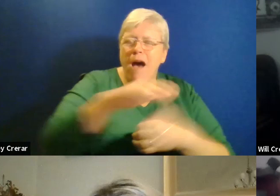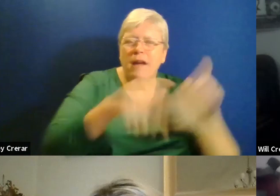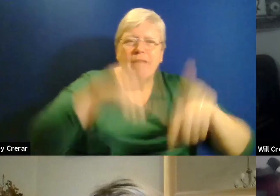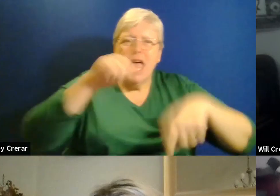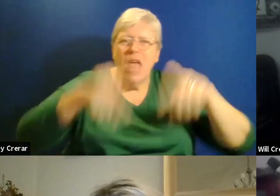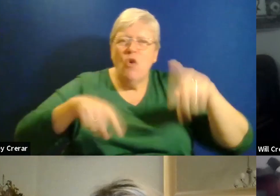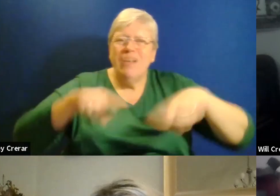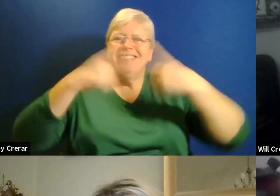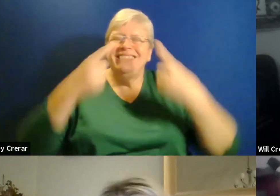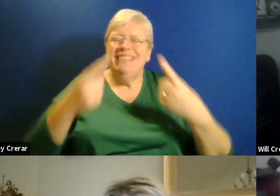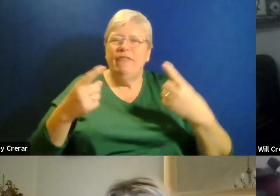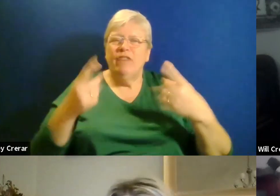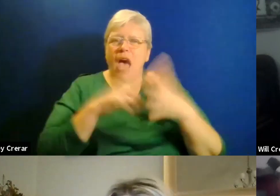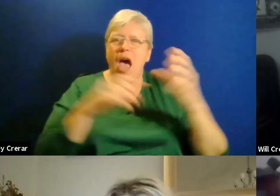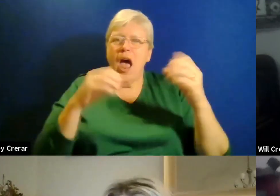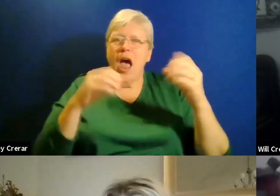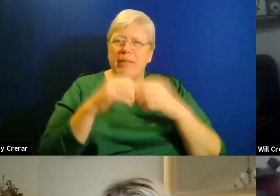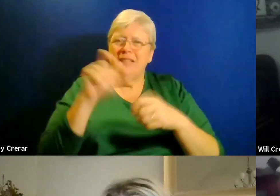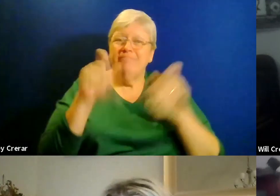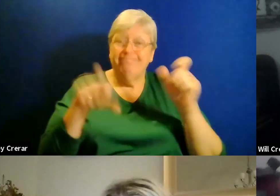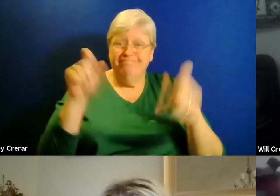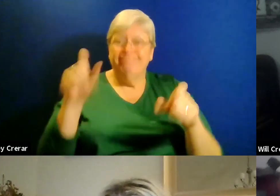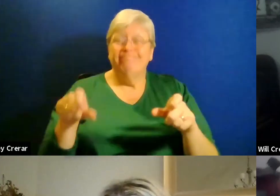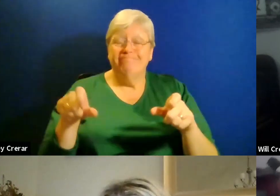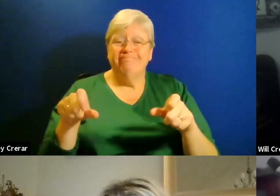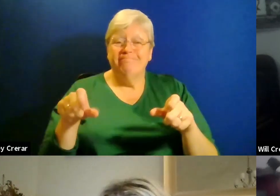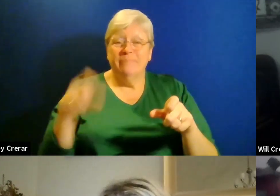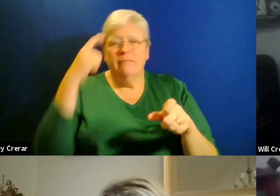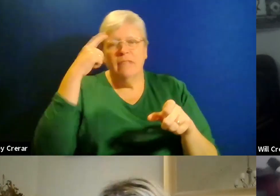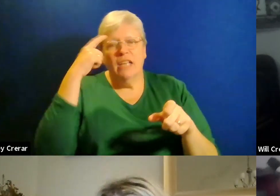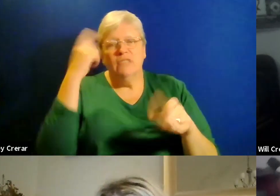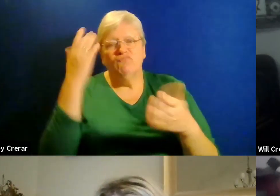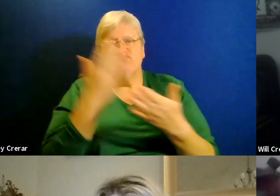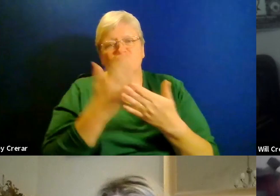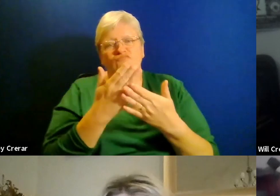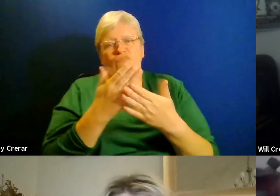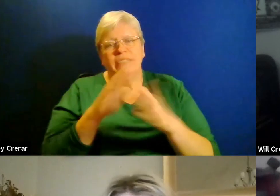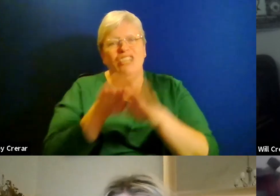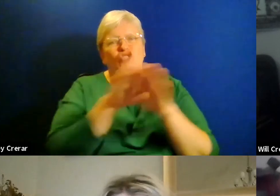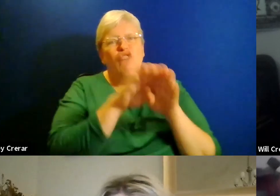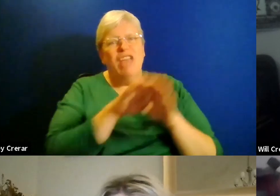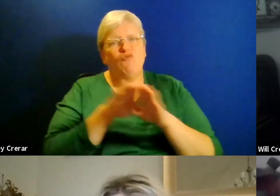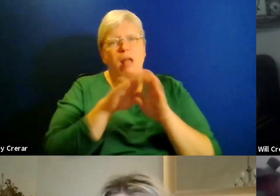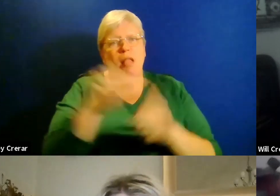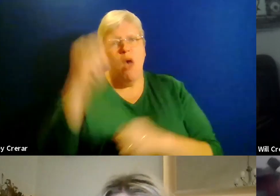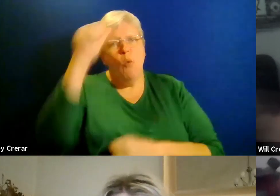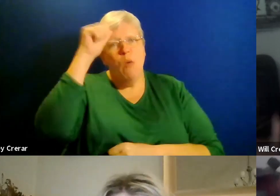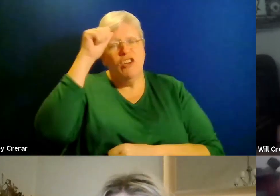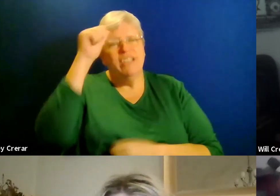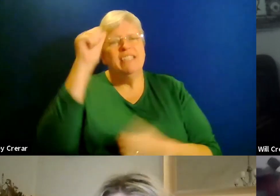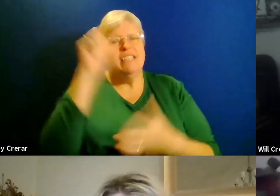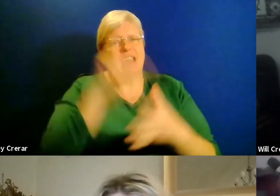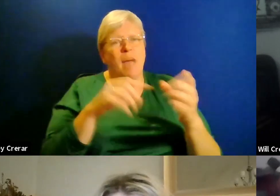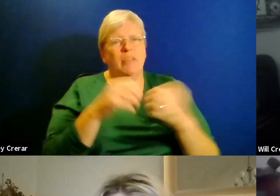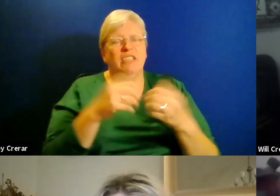different disparate Aberdeen scenes? Because I think there's a general awareness, I think, in Aberdeen. So say, for